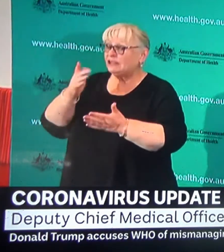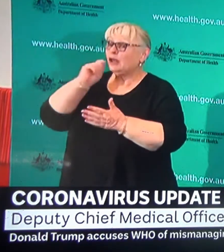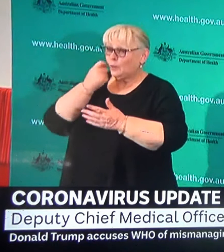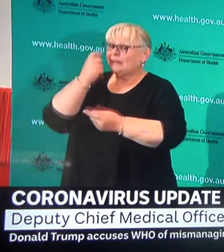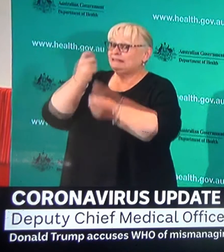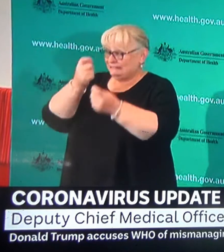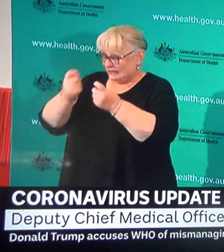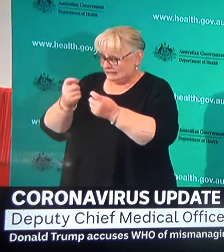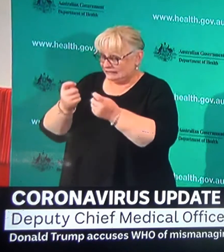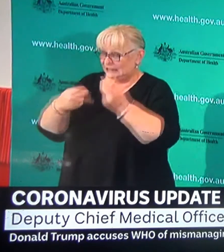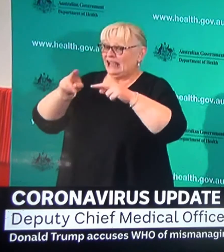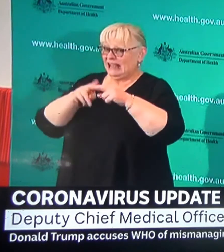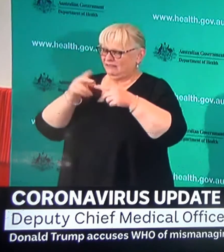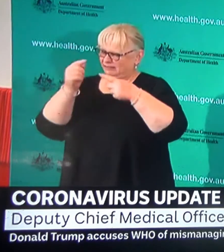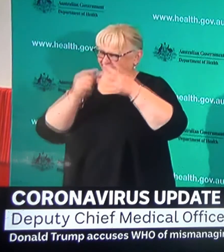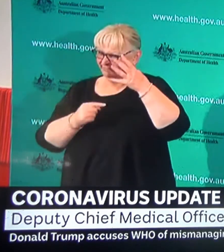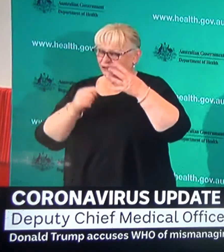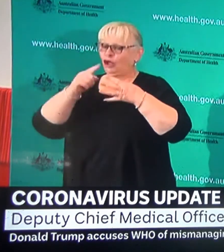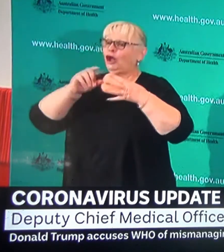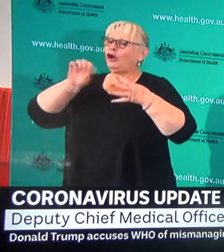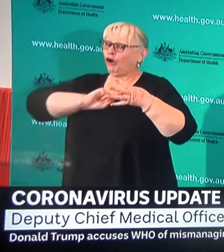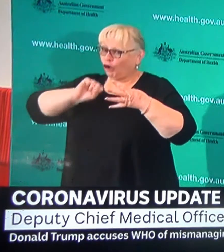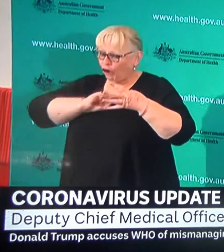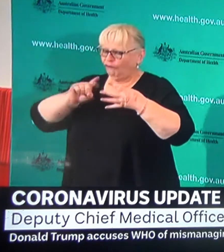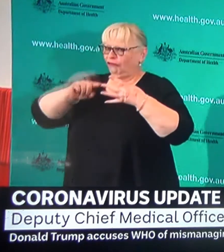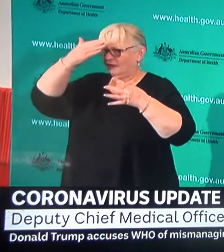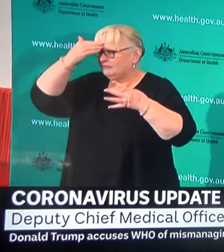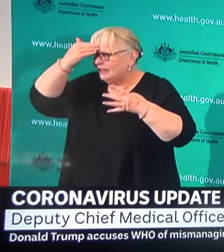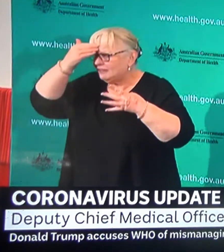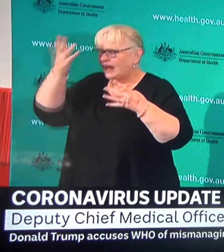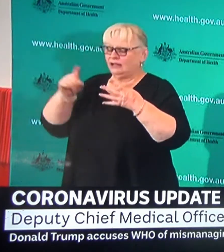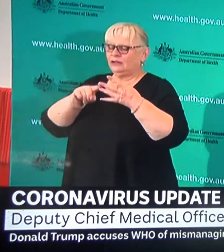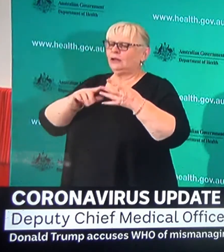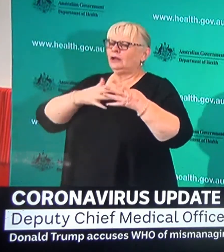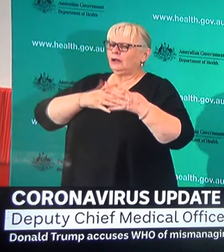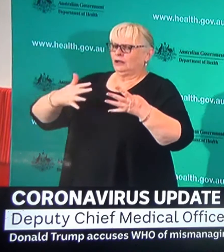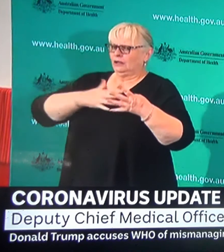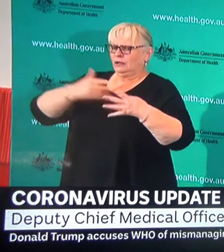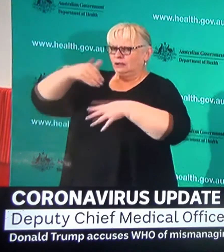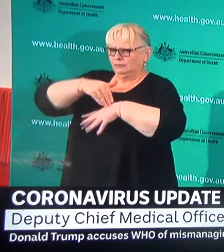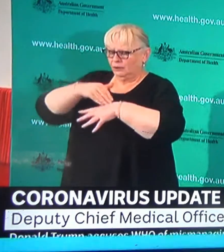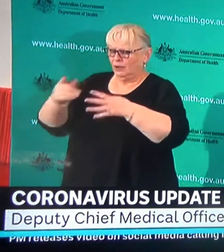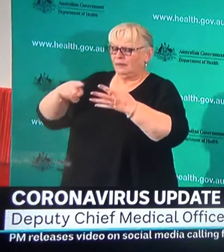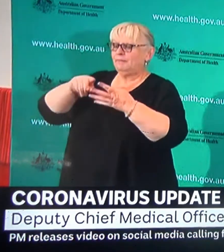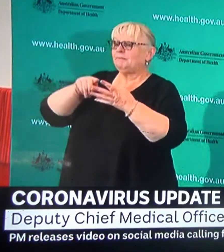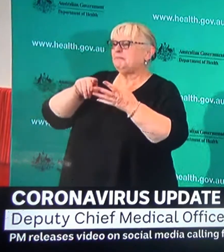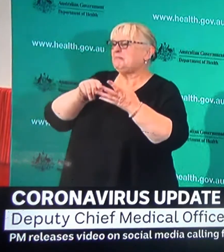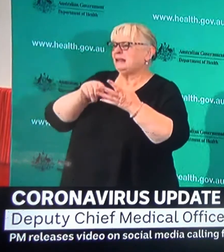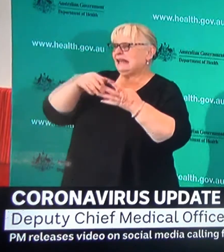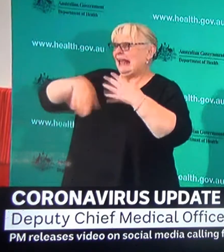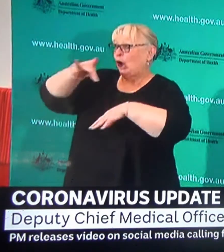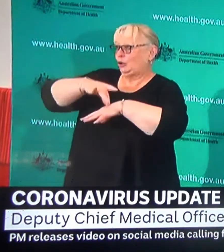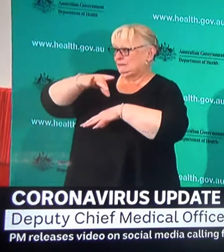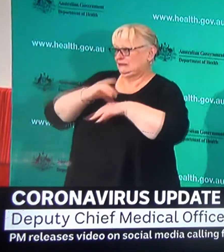test is if you have cough, fever, respiratory symptoms, and you're hospitalised. That